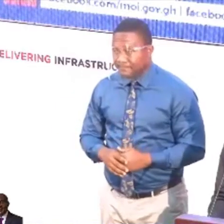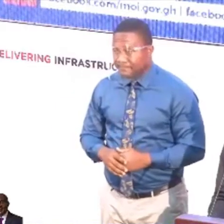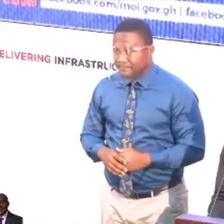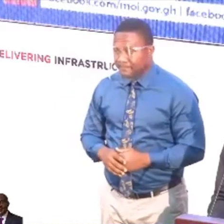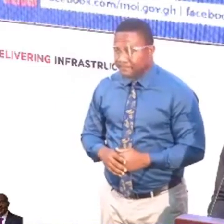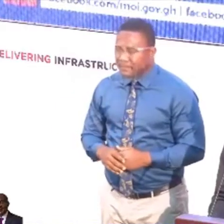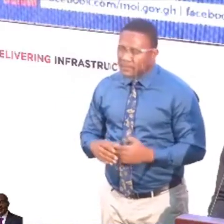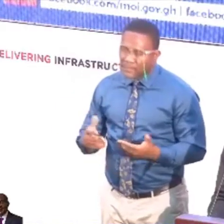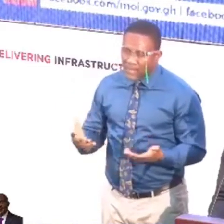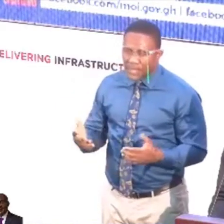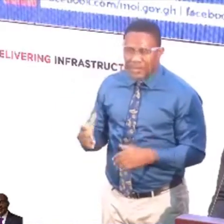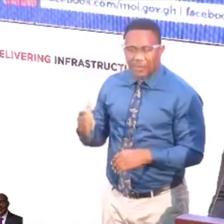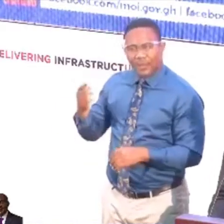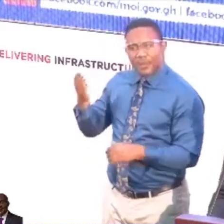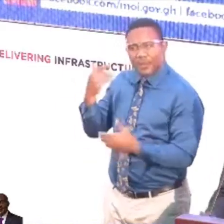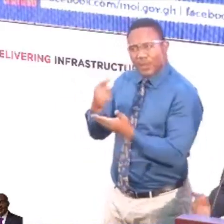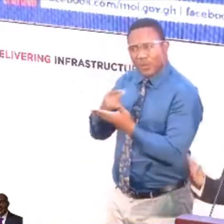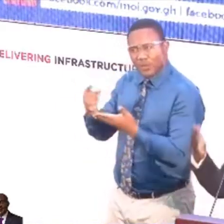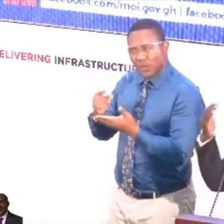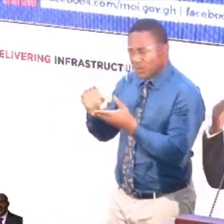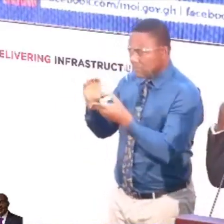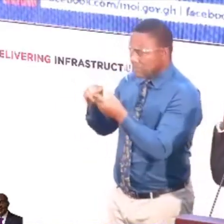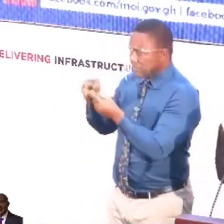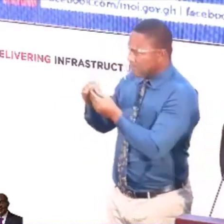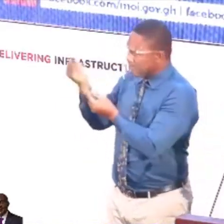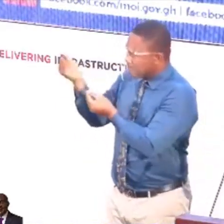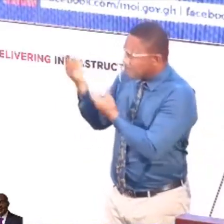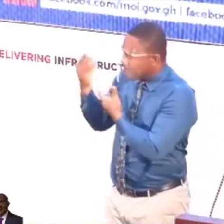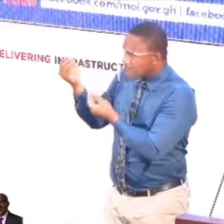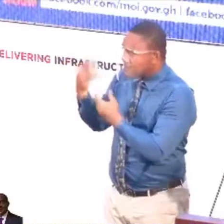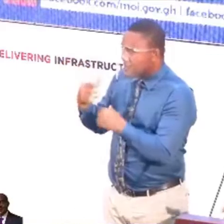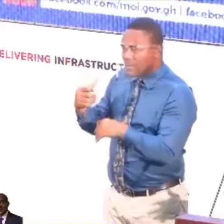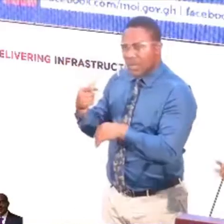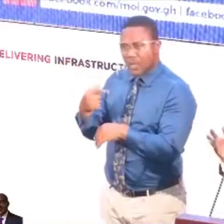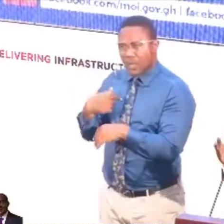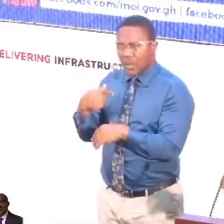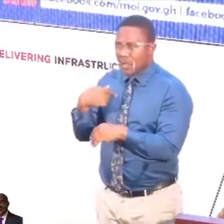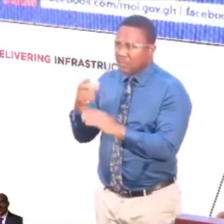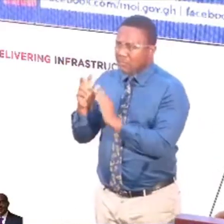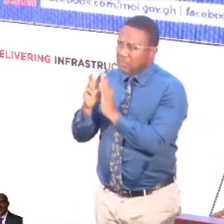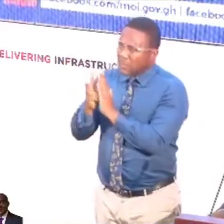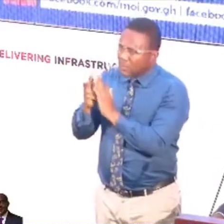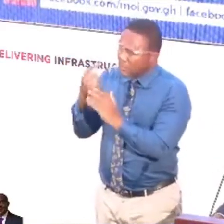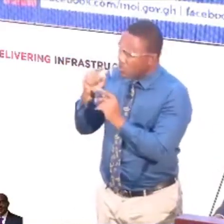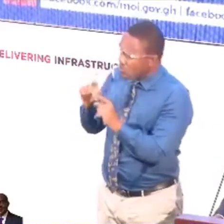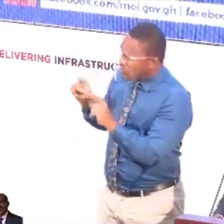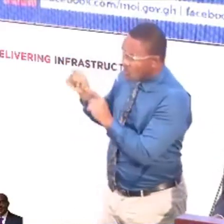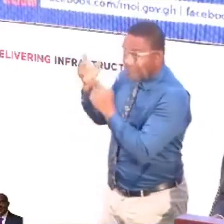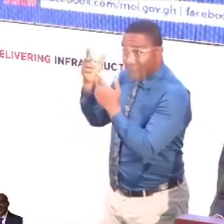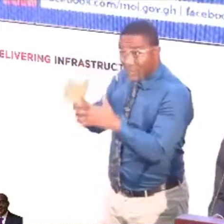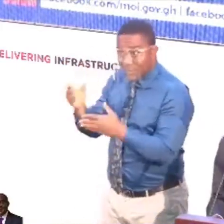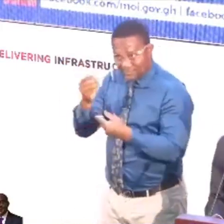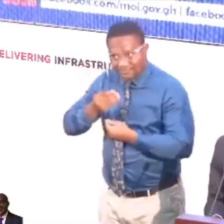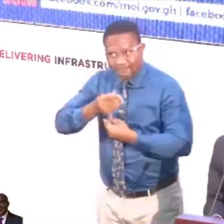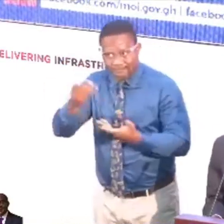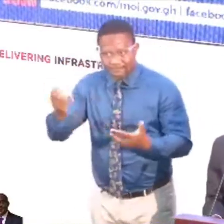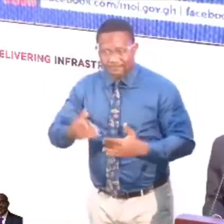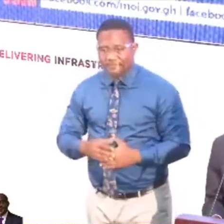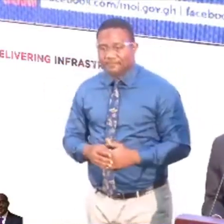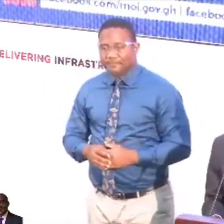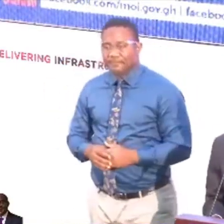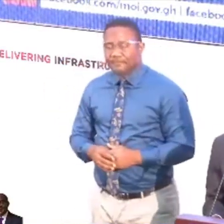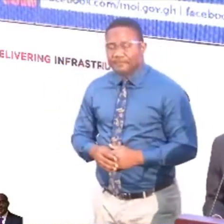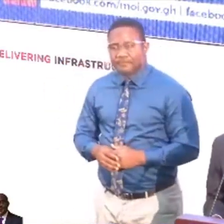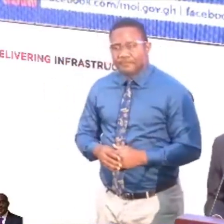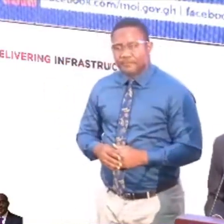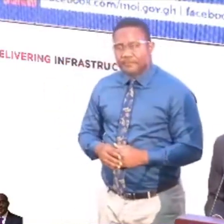Somebody told me something last week, which after watching this film, I want to share with you. He came